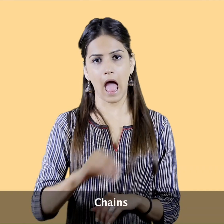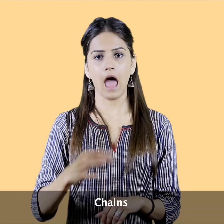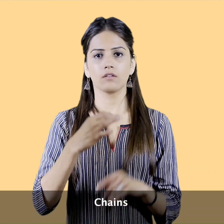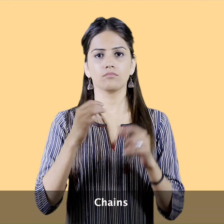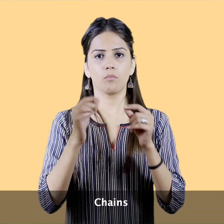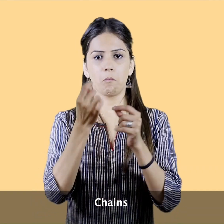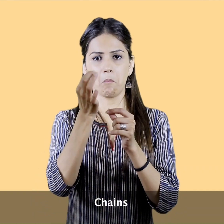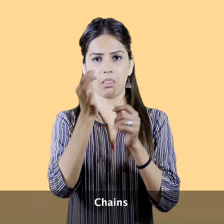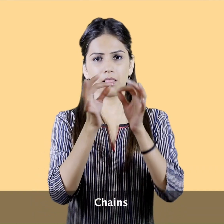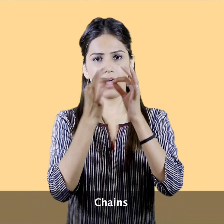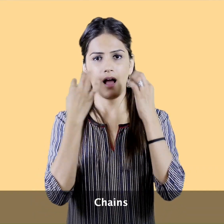chains,